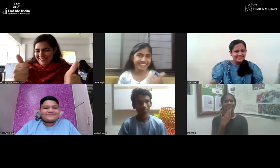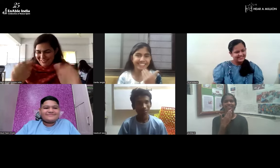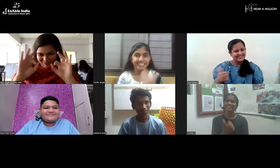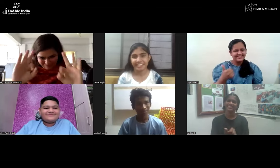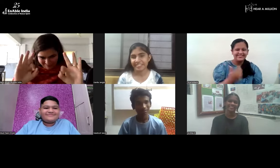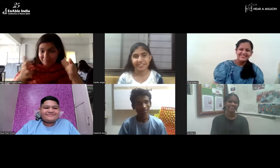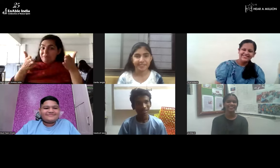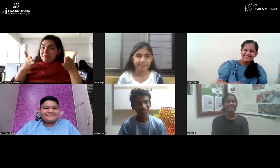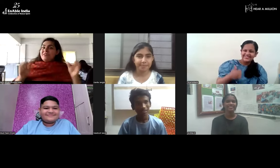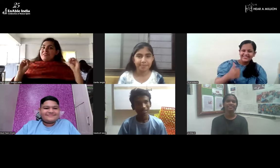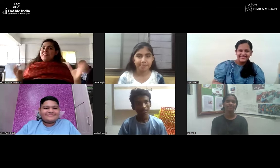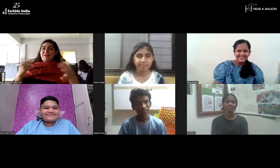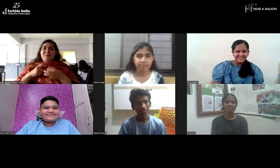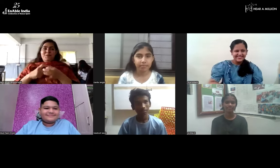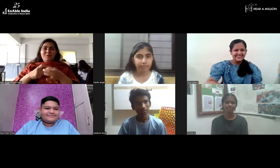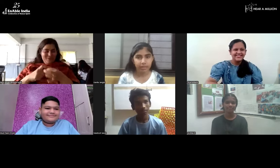Archita?